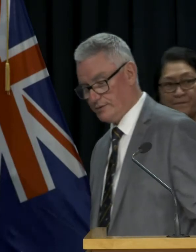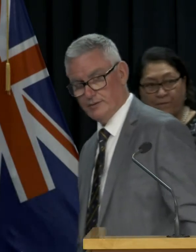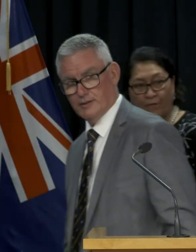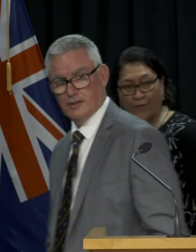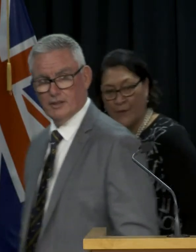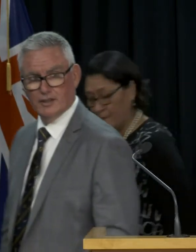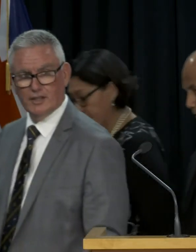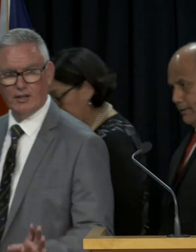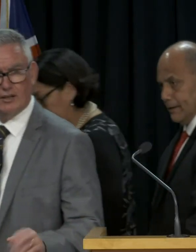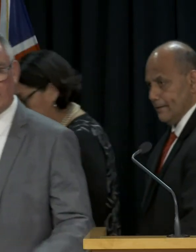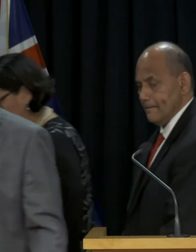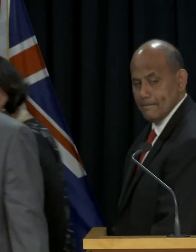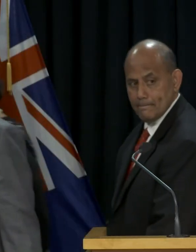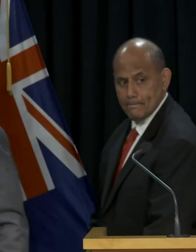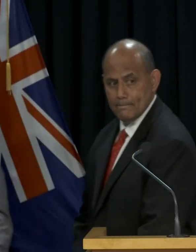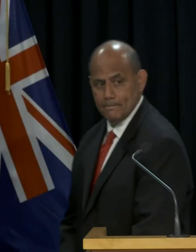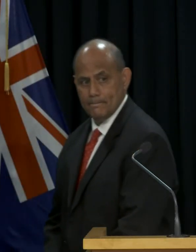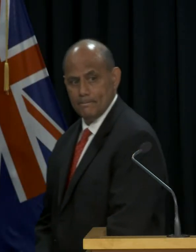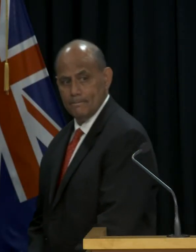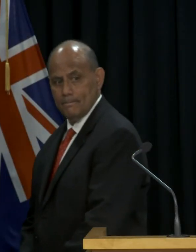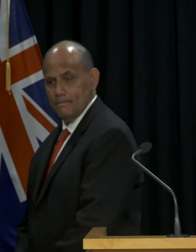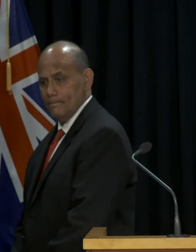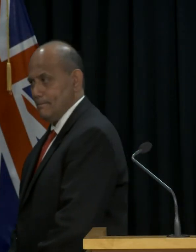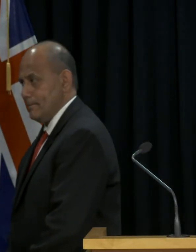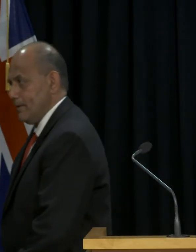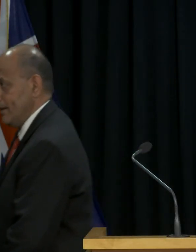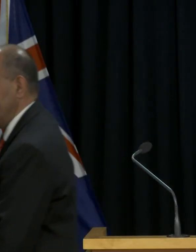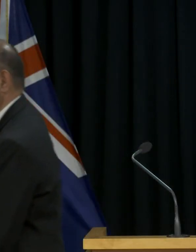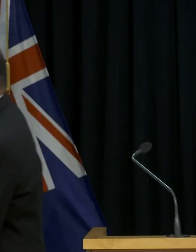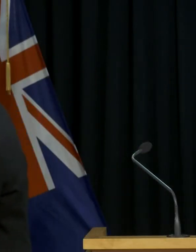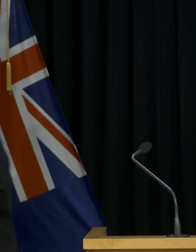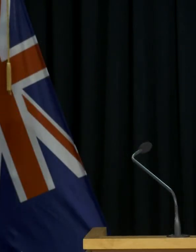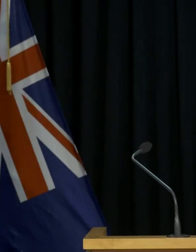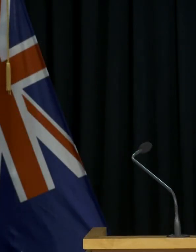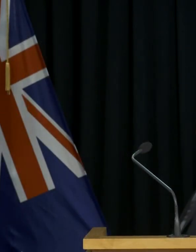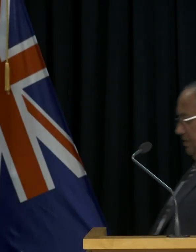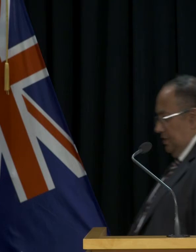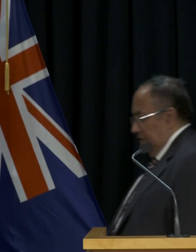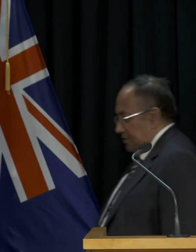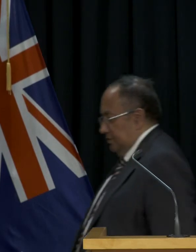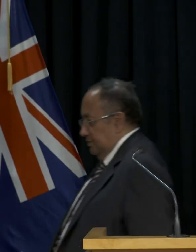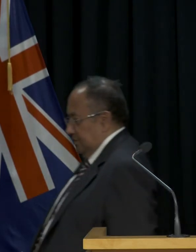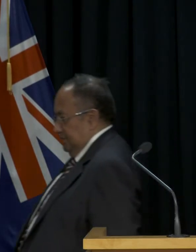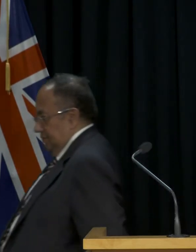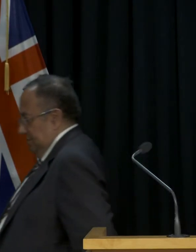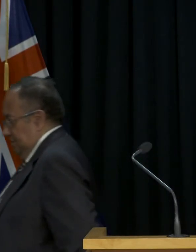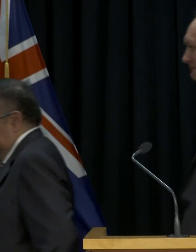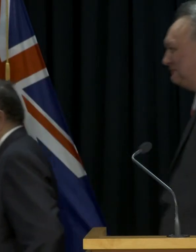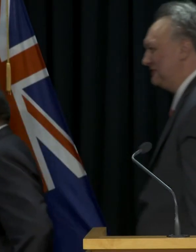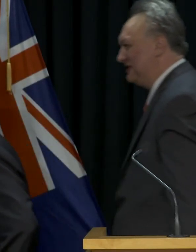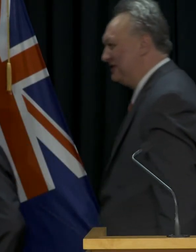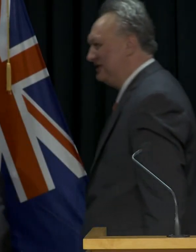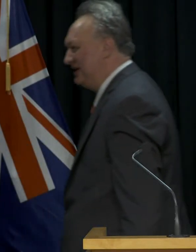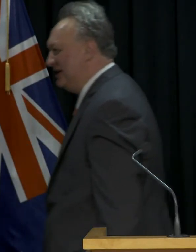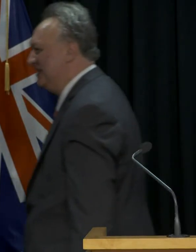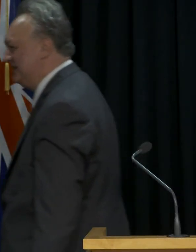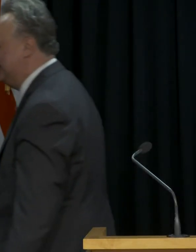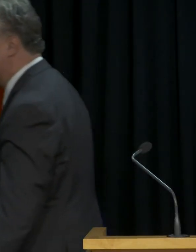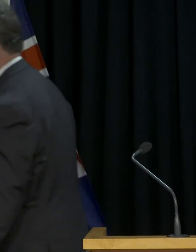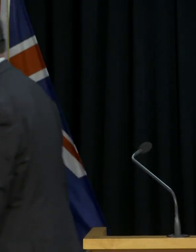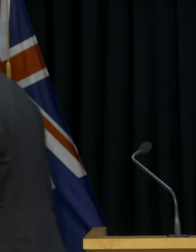kia koe mo te whakaata Māori. E rangi ki hai koe ki i kōrero pēra. Hei, Amuria.